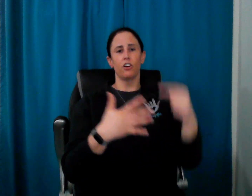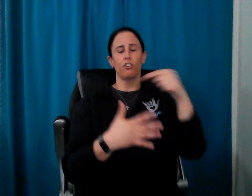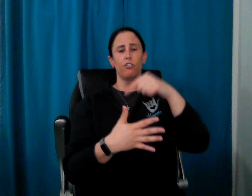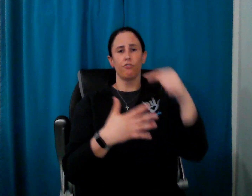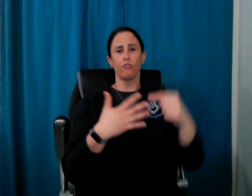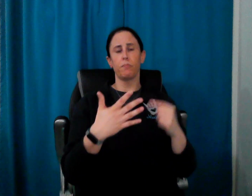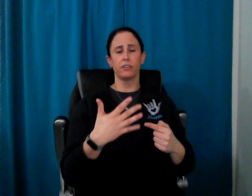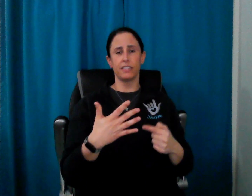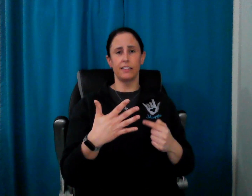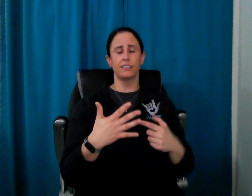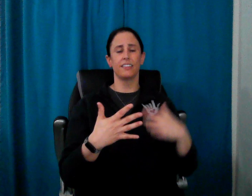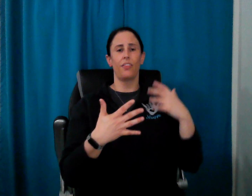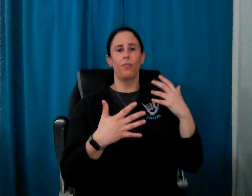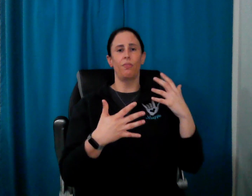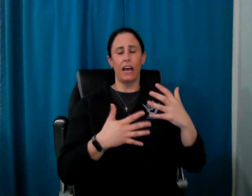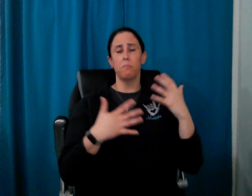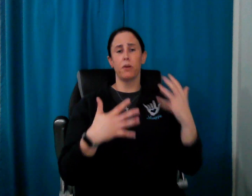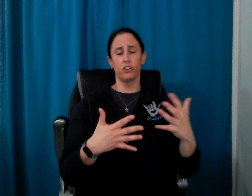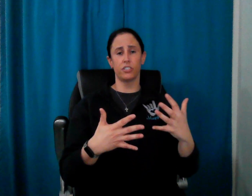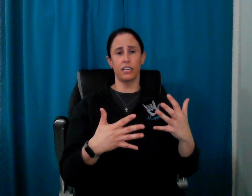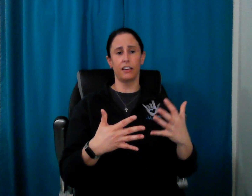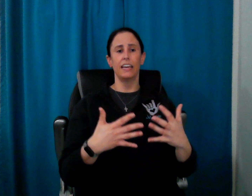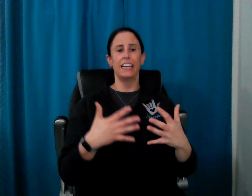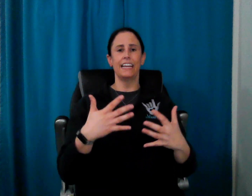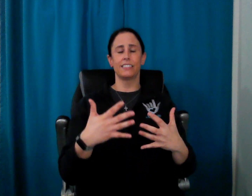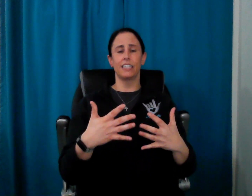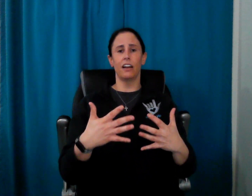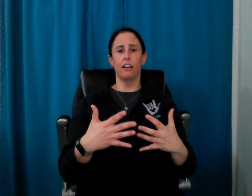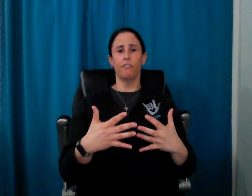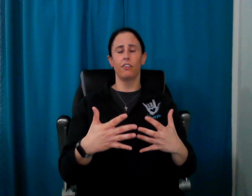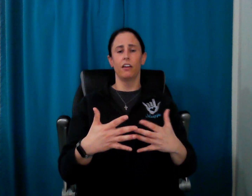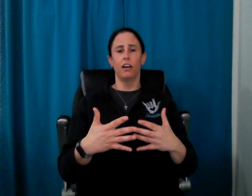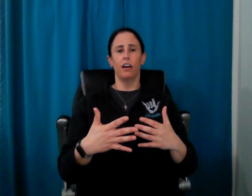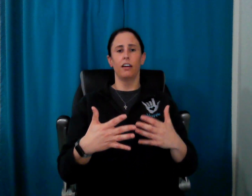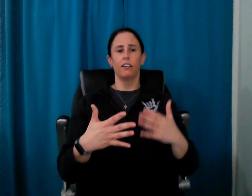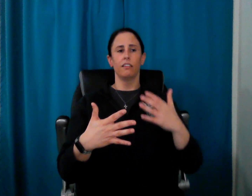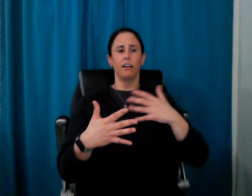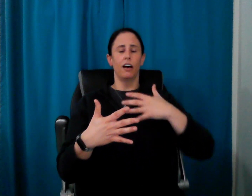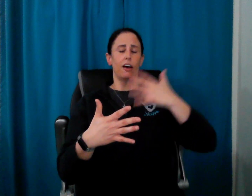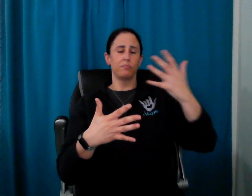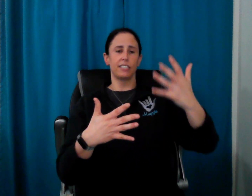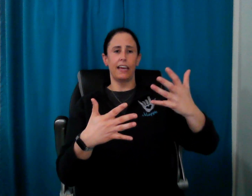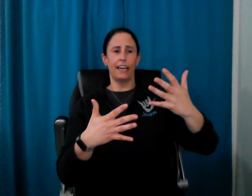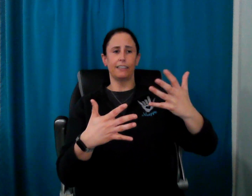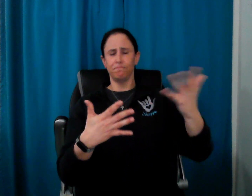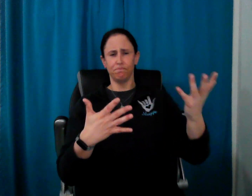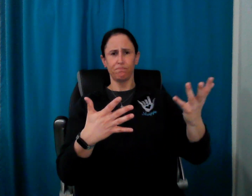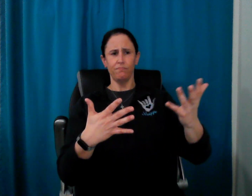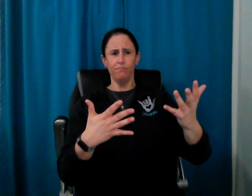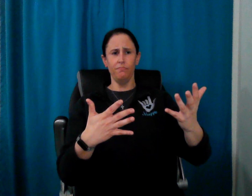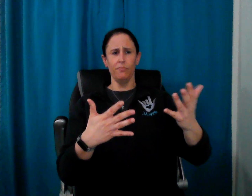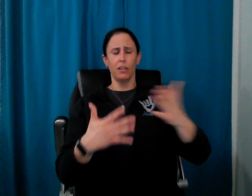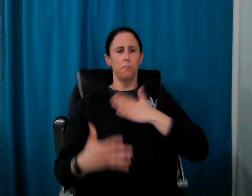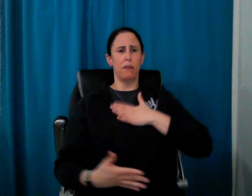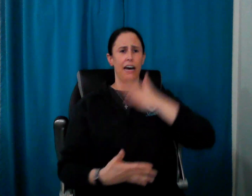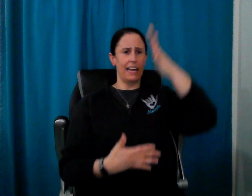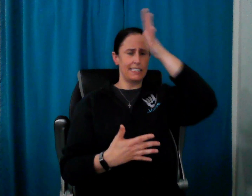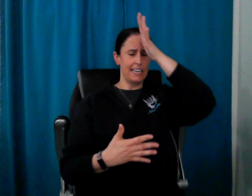finger represents that person. Instead of saying, my